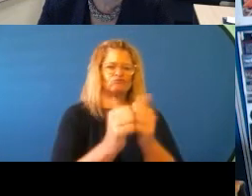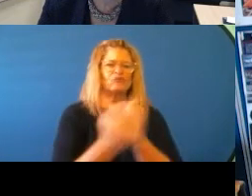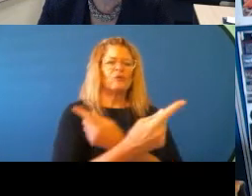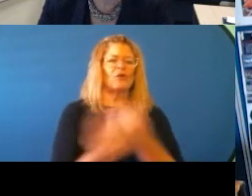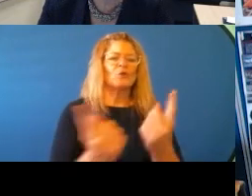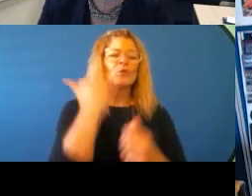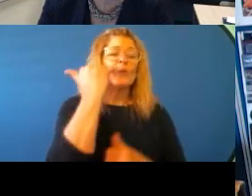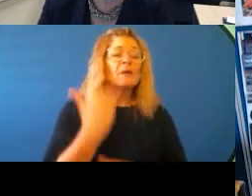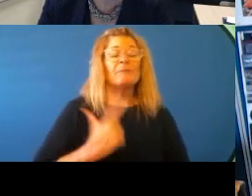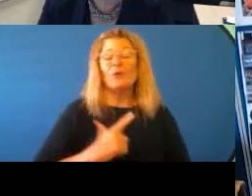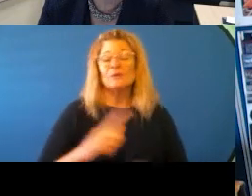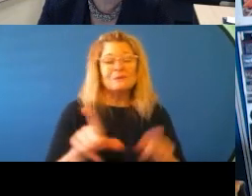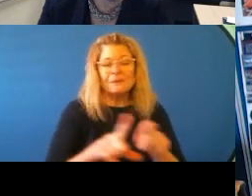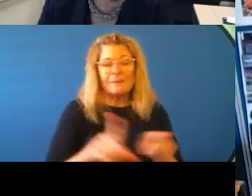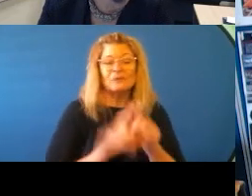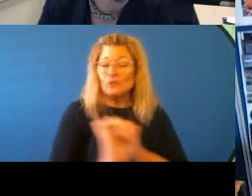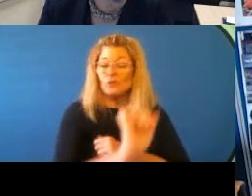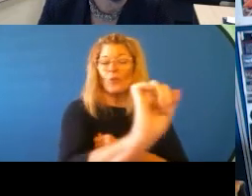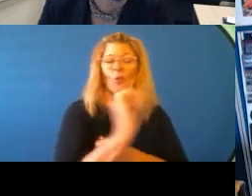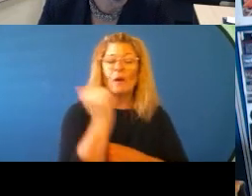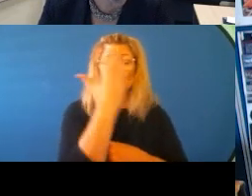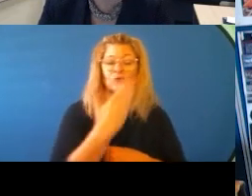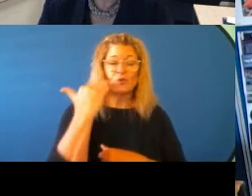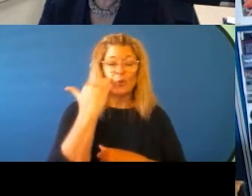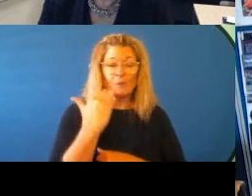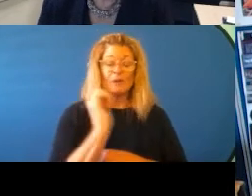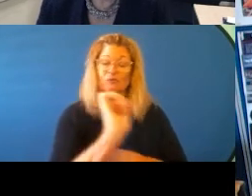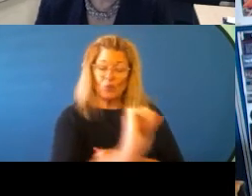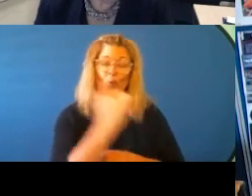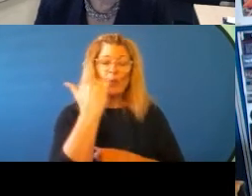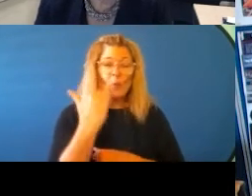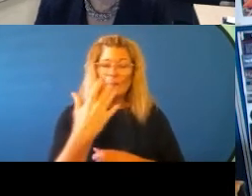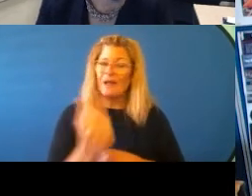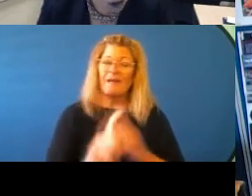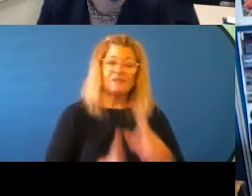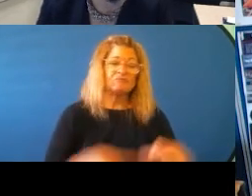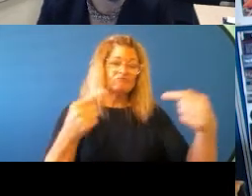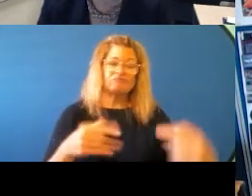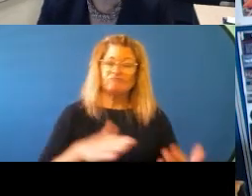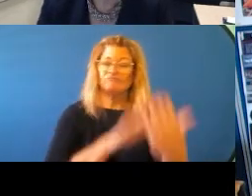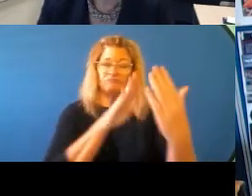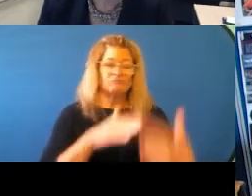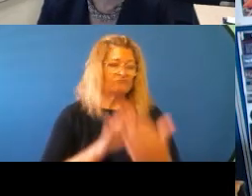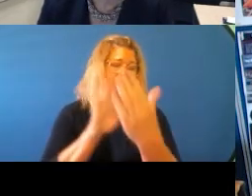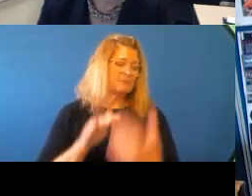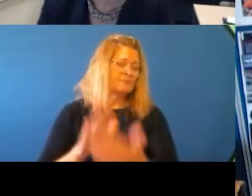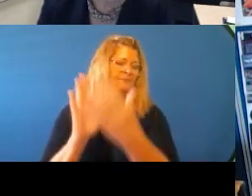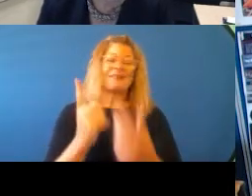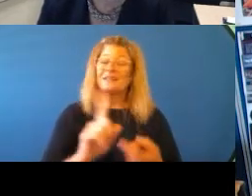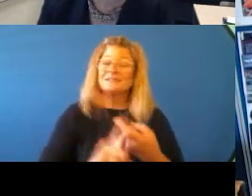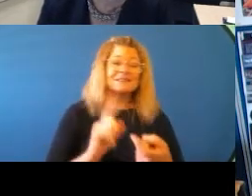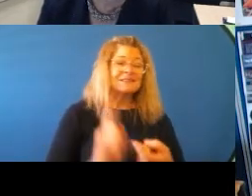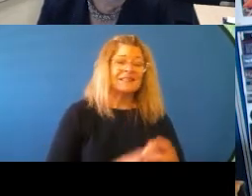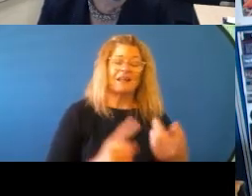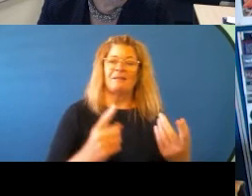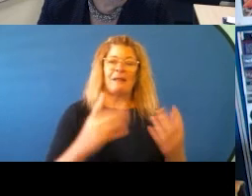face enormous issues and challenges, and they still remain overly